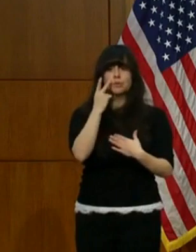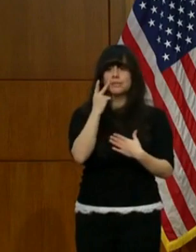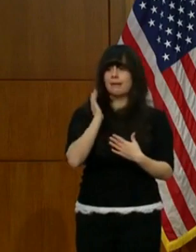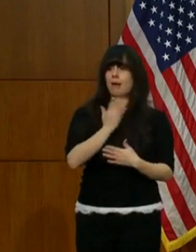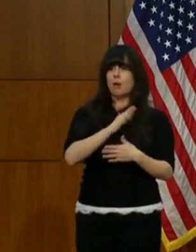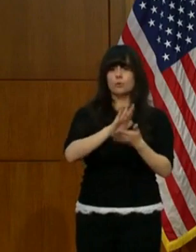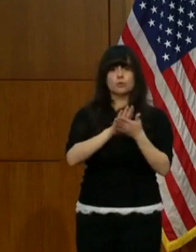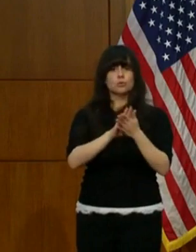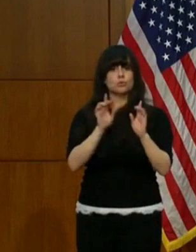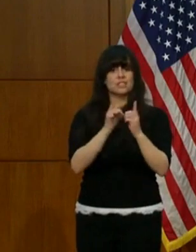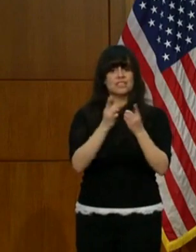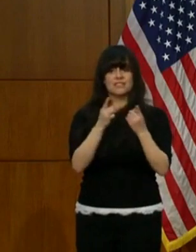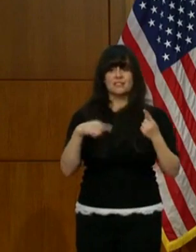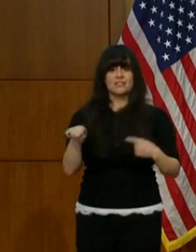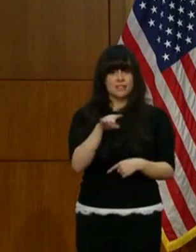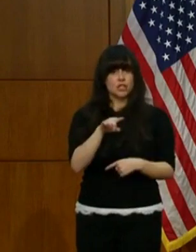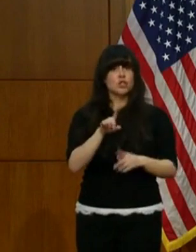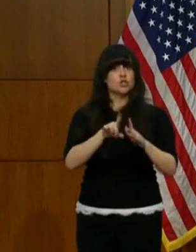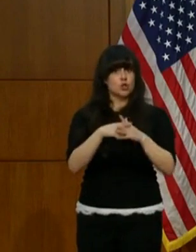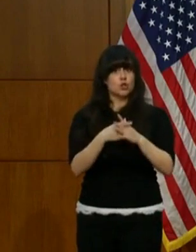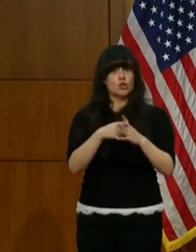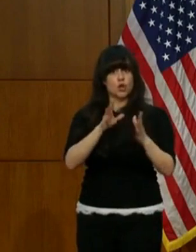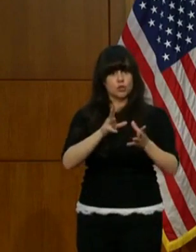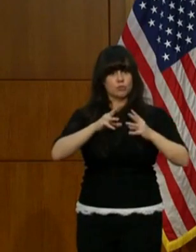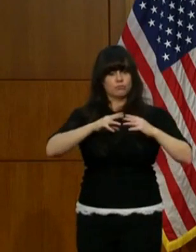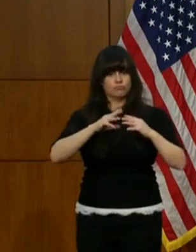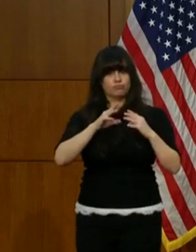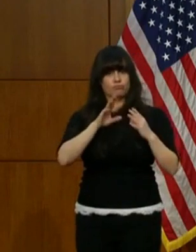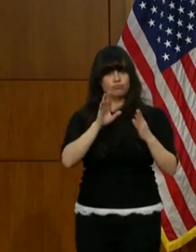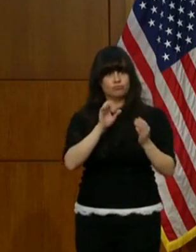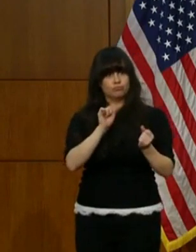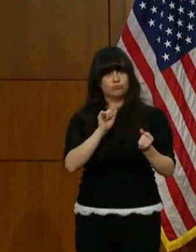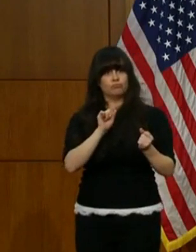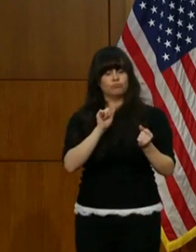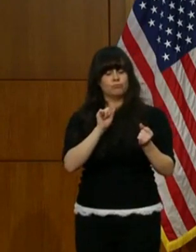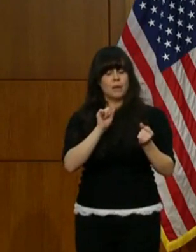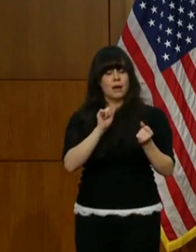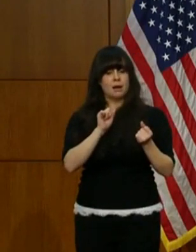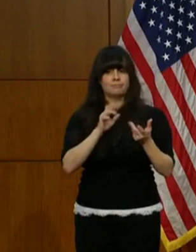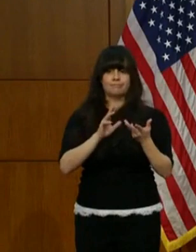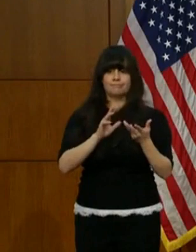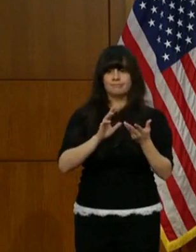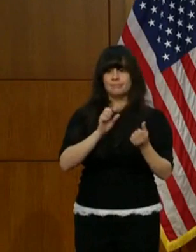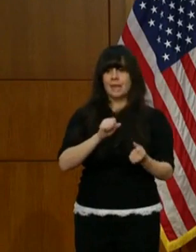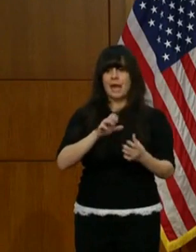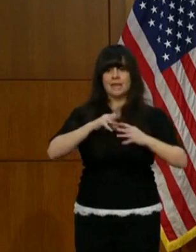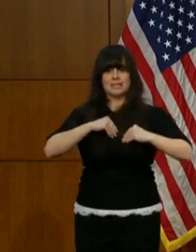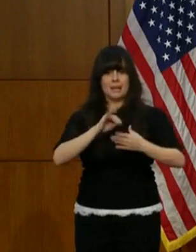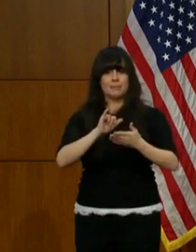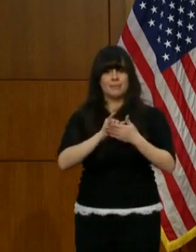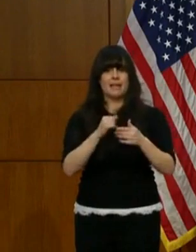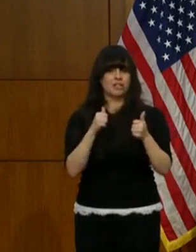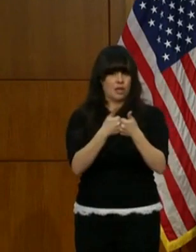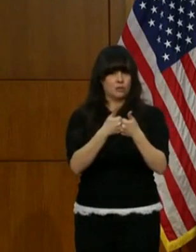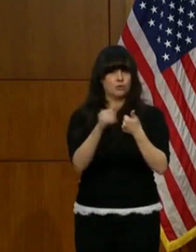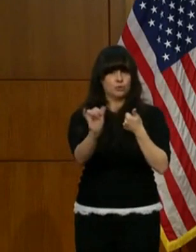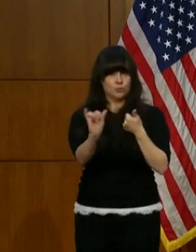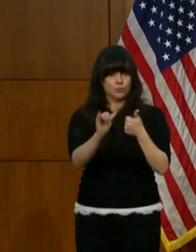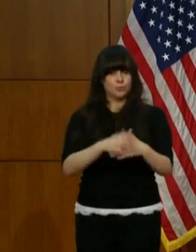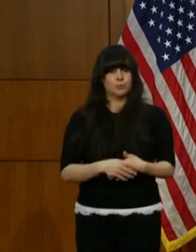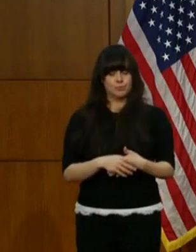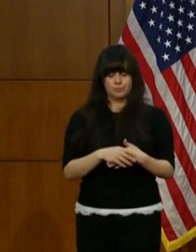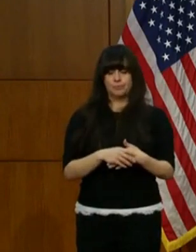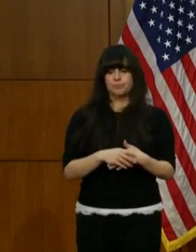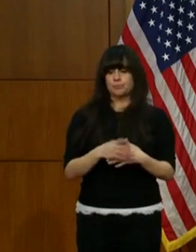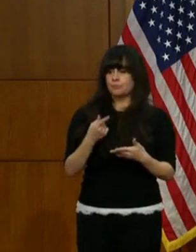school divisions are stepping up to the challenge I set for them 2 weeks ago. I asked our schools to